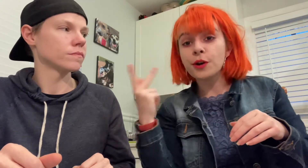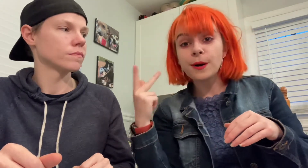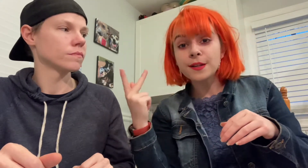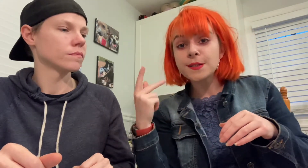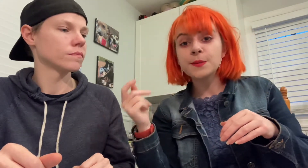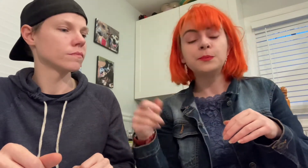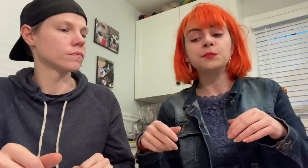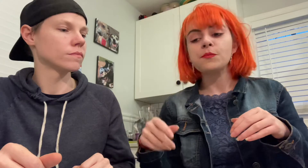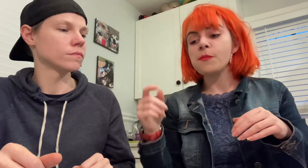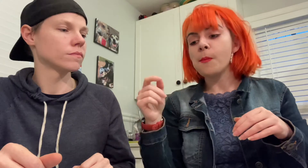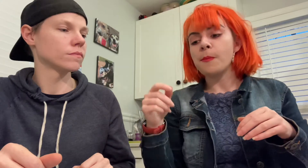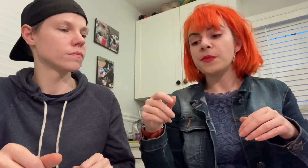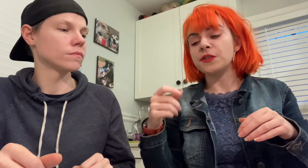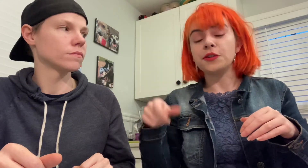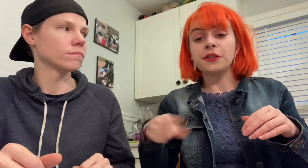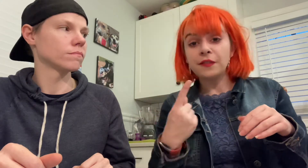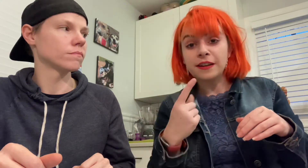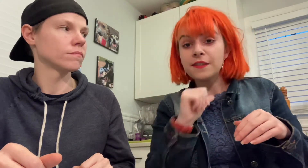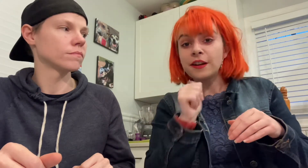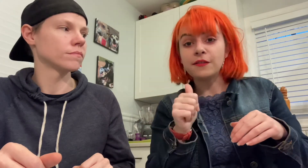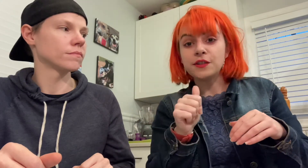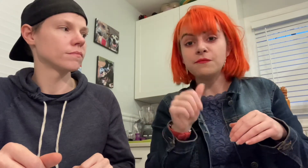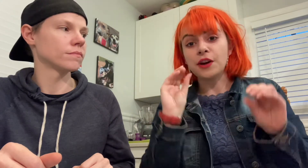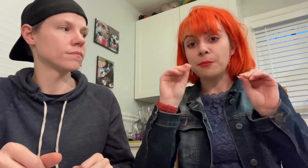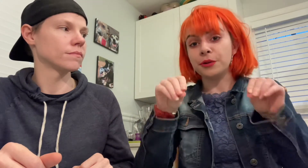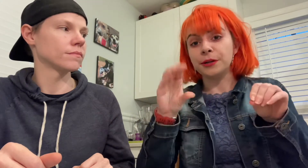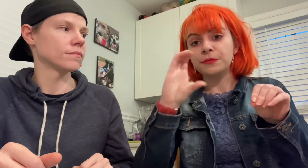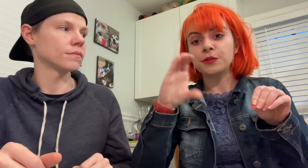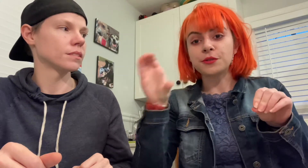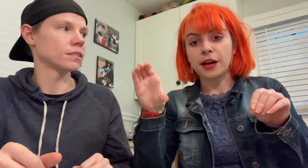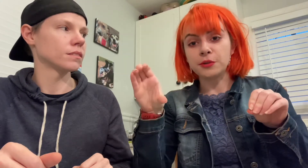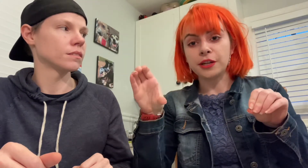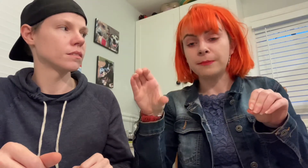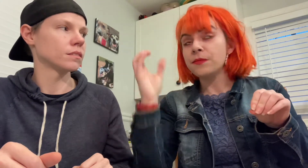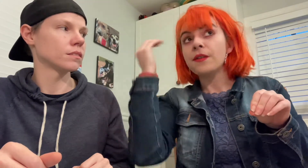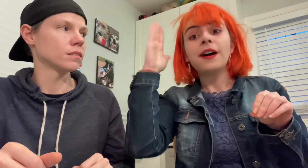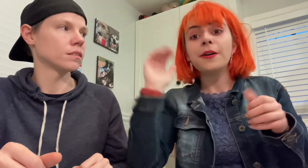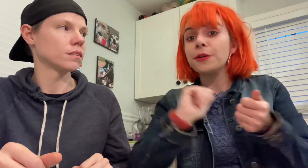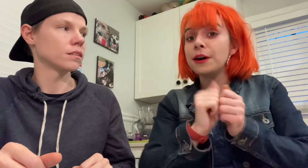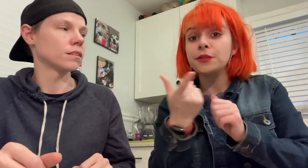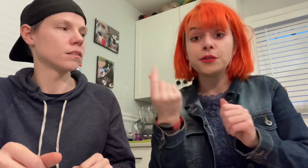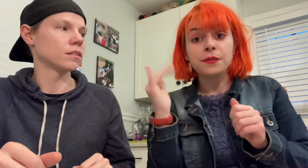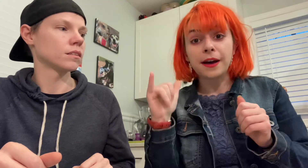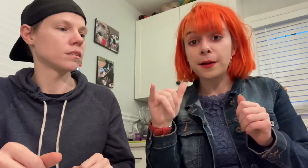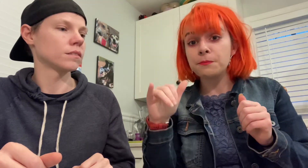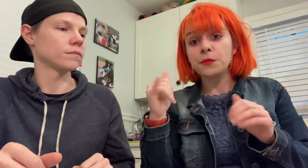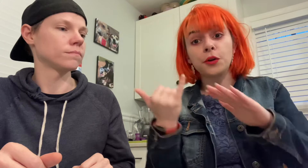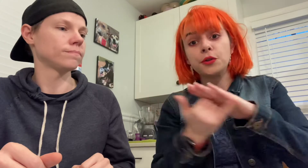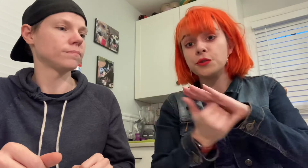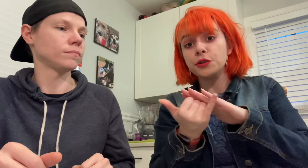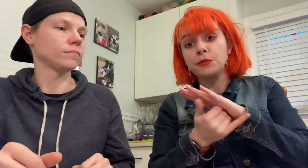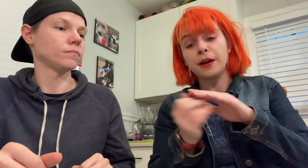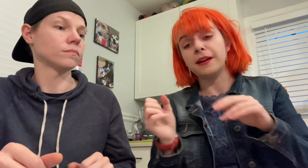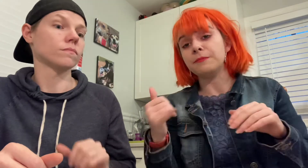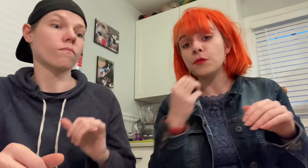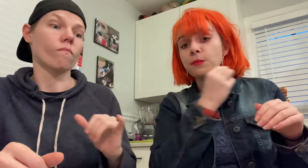us and you're offended that I've not put closed captioning, I don't know how to do that on YouTube. And I'm